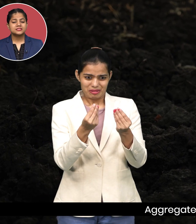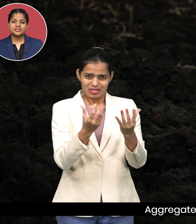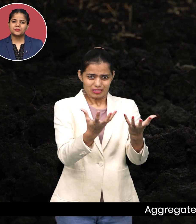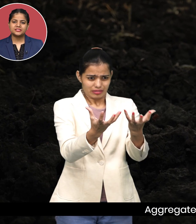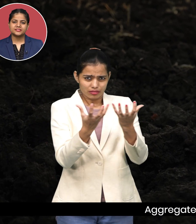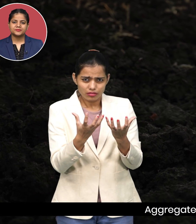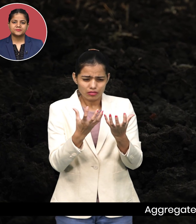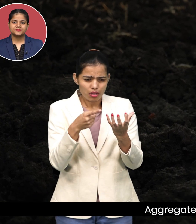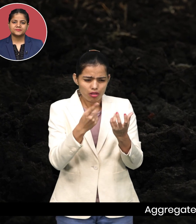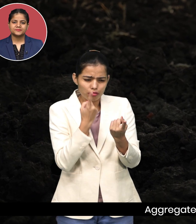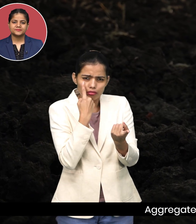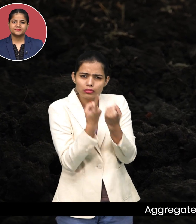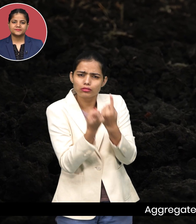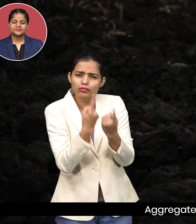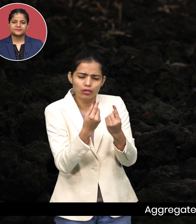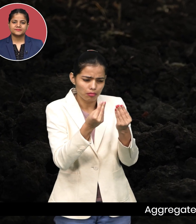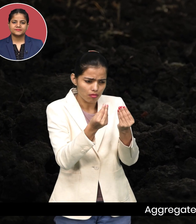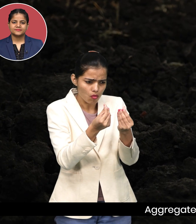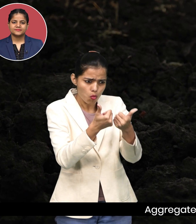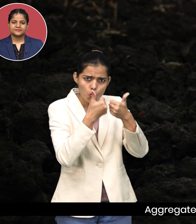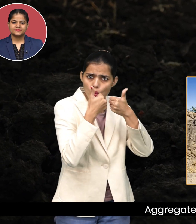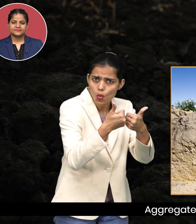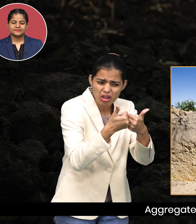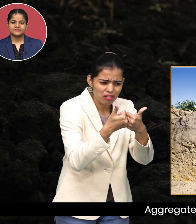aggregate stability.